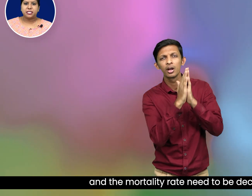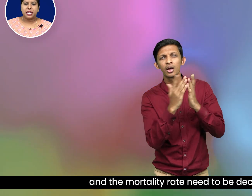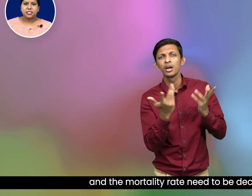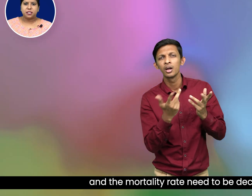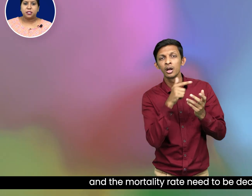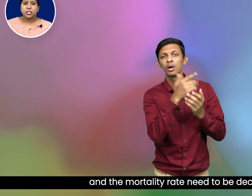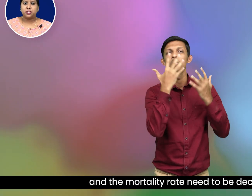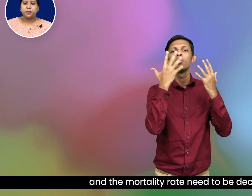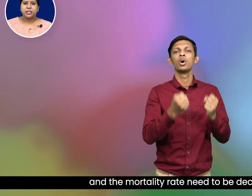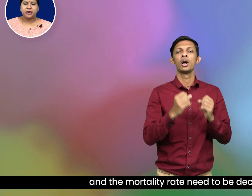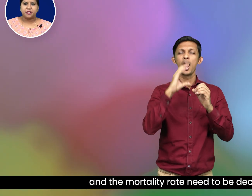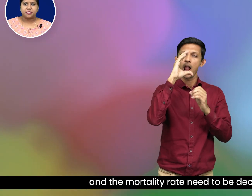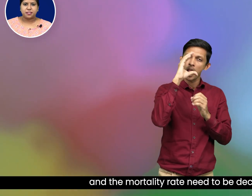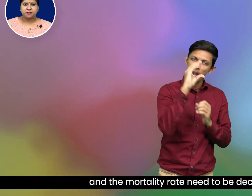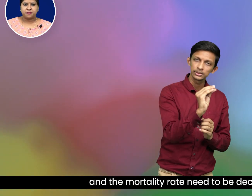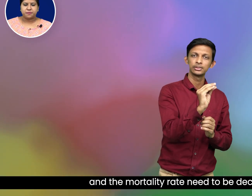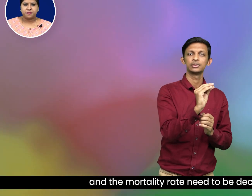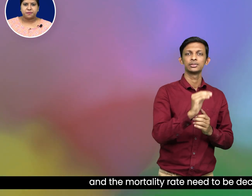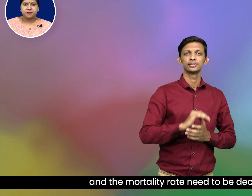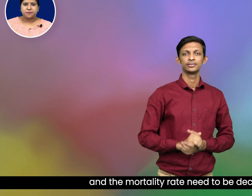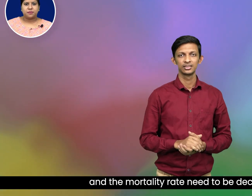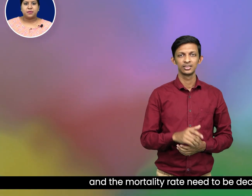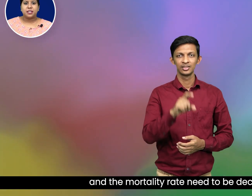mortality rate need to be decreased.